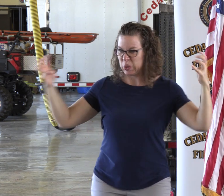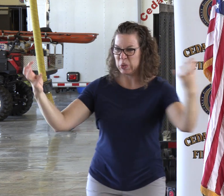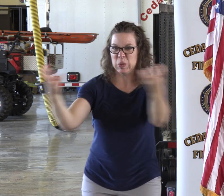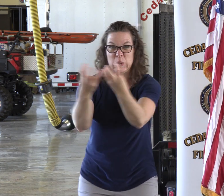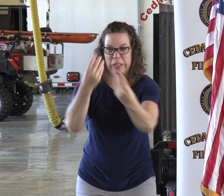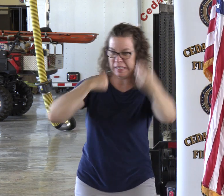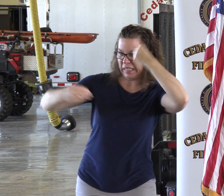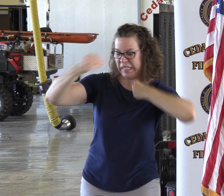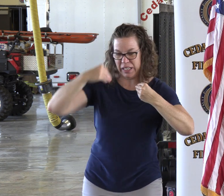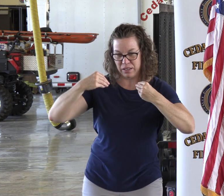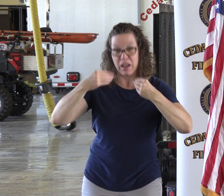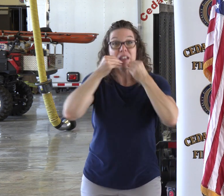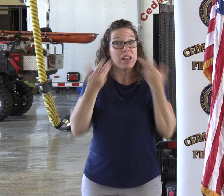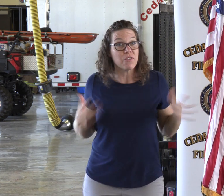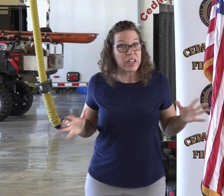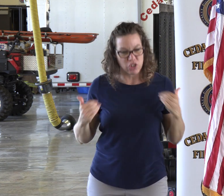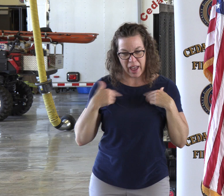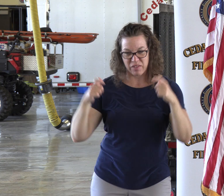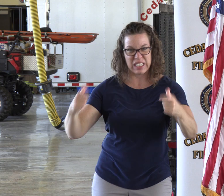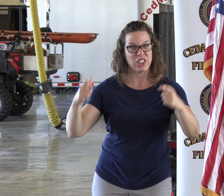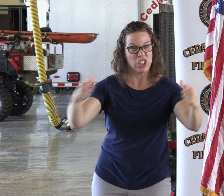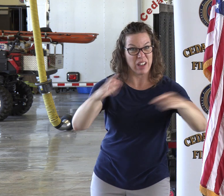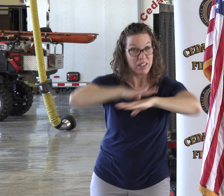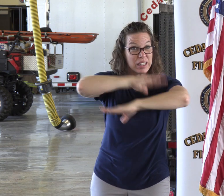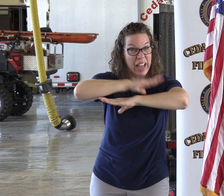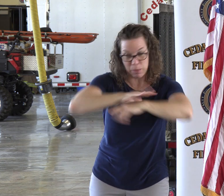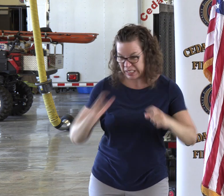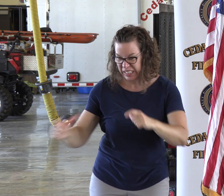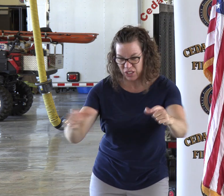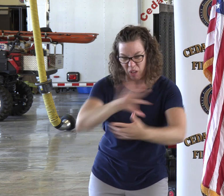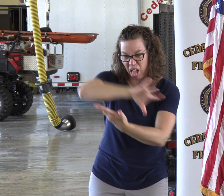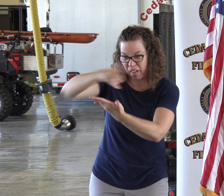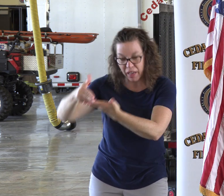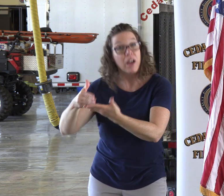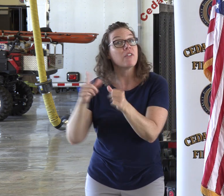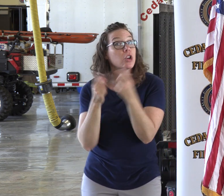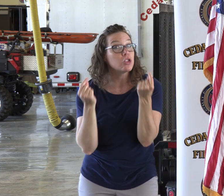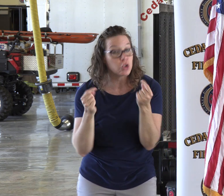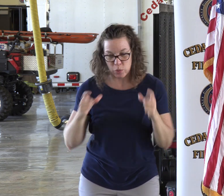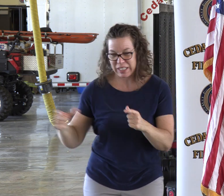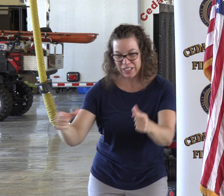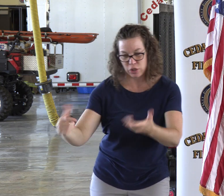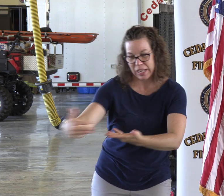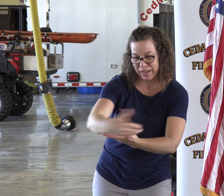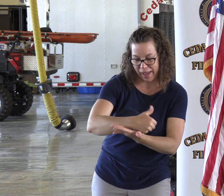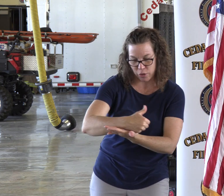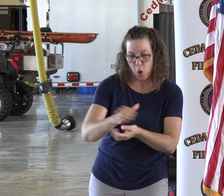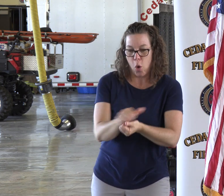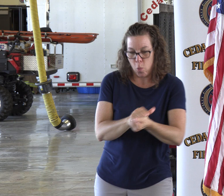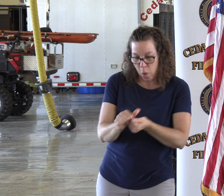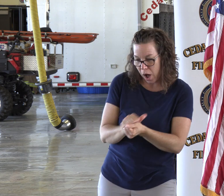do. And there's a specific process in order to clearing things up. Dishes are gathered, they are washed, rinsed, and